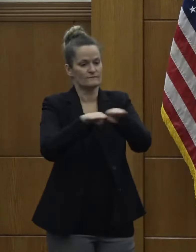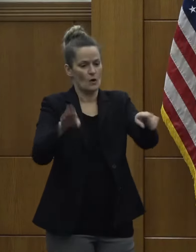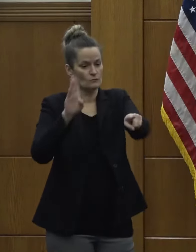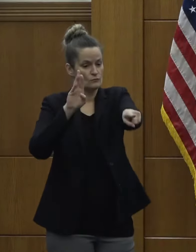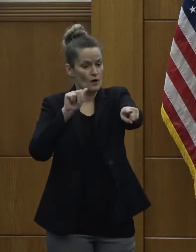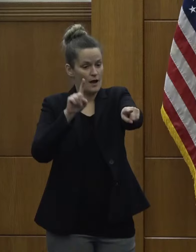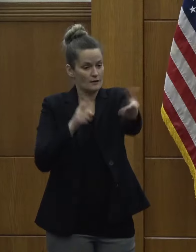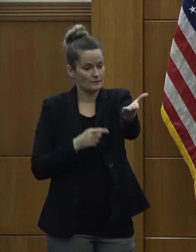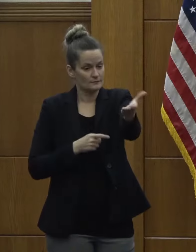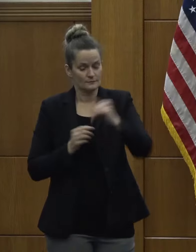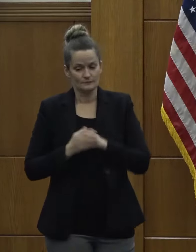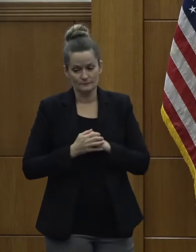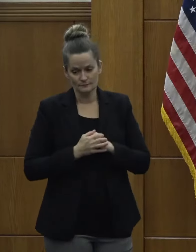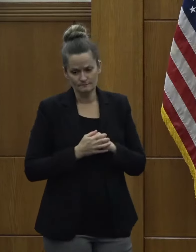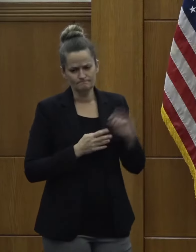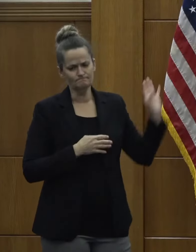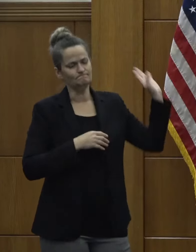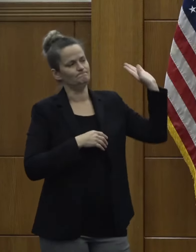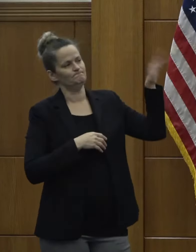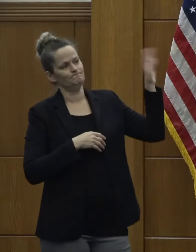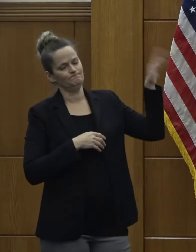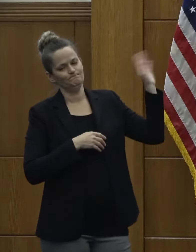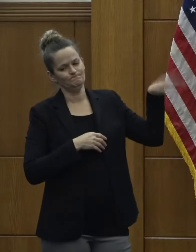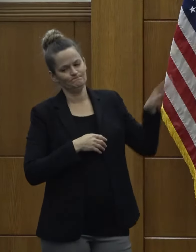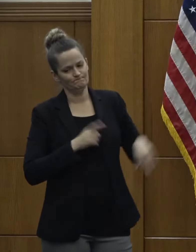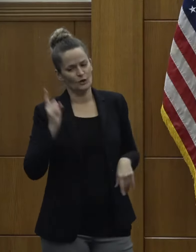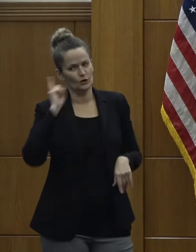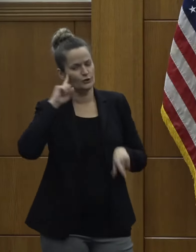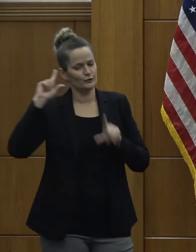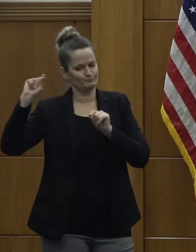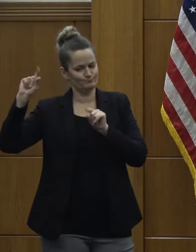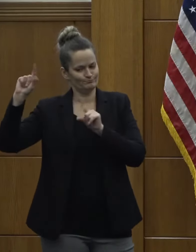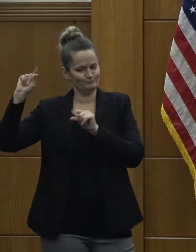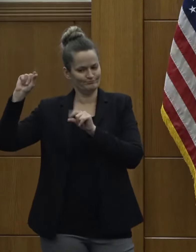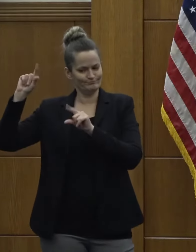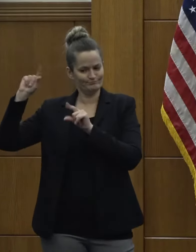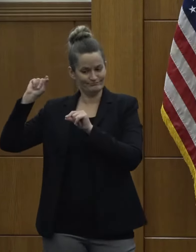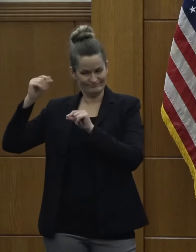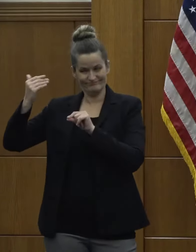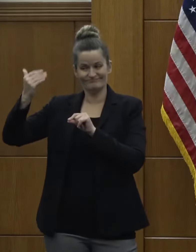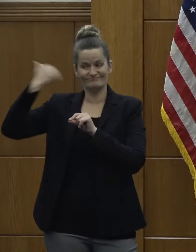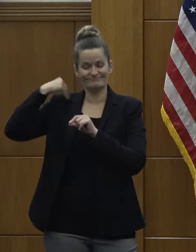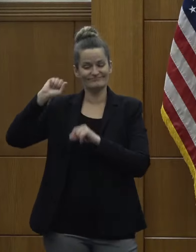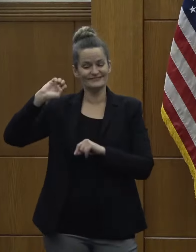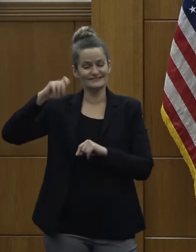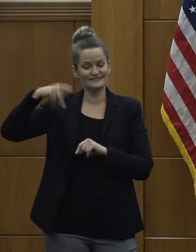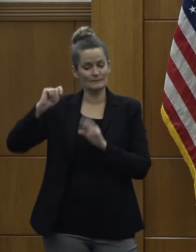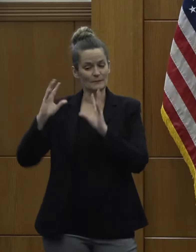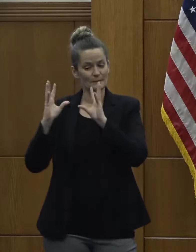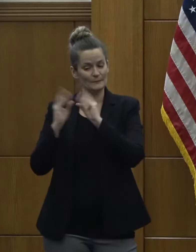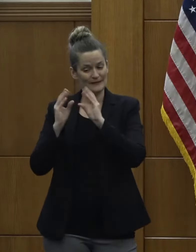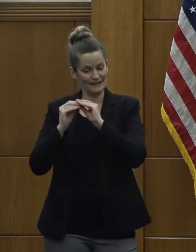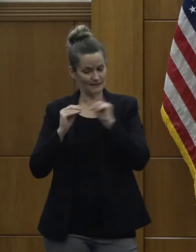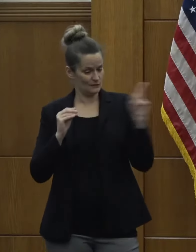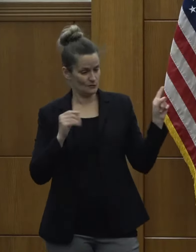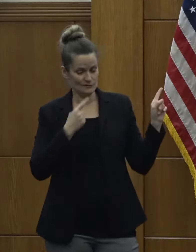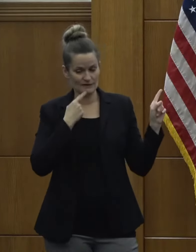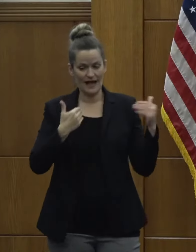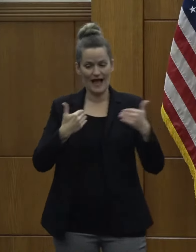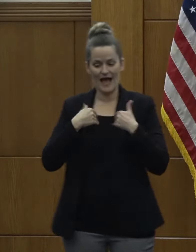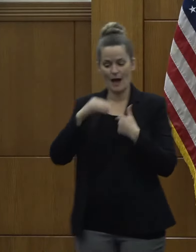Topic. I did go back and listen to that September meeting. You gave a percentage chance of accuracy in reporting non-citizen voters